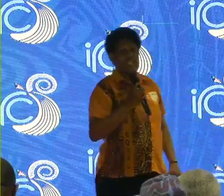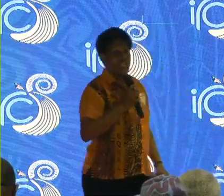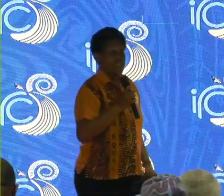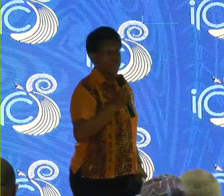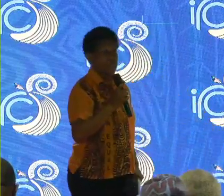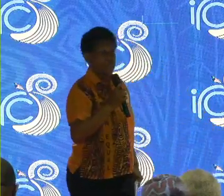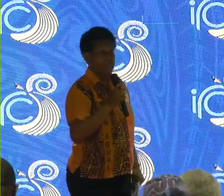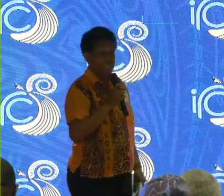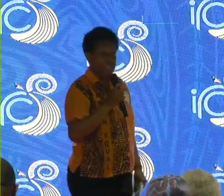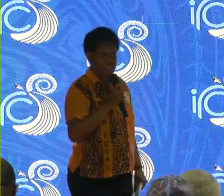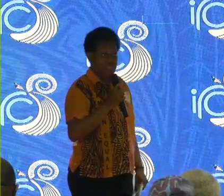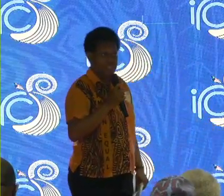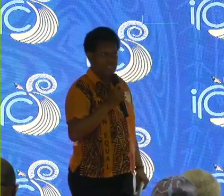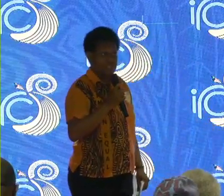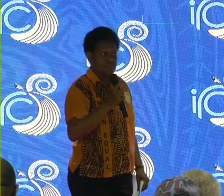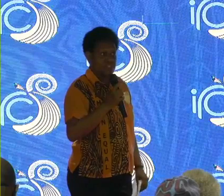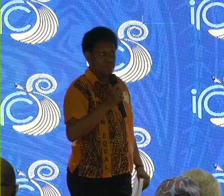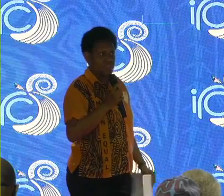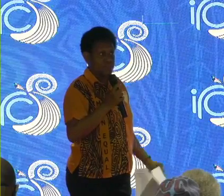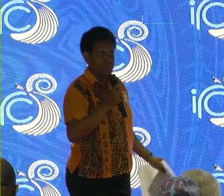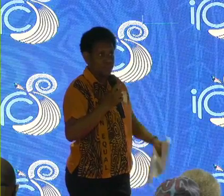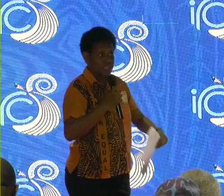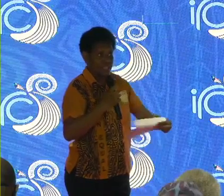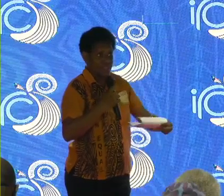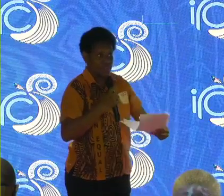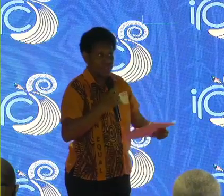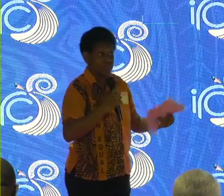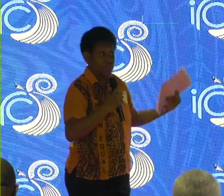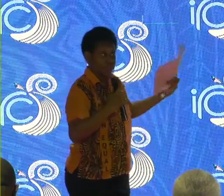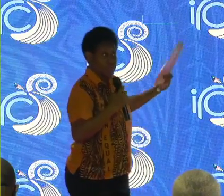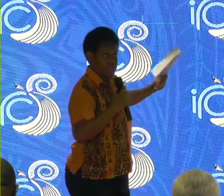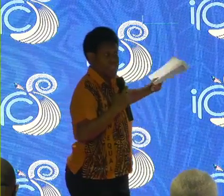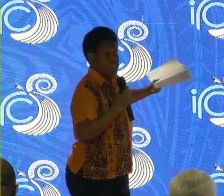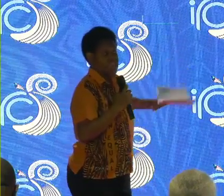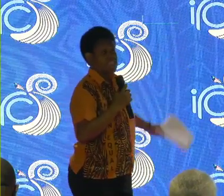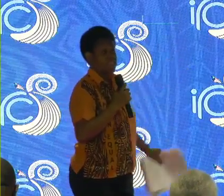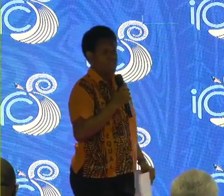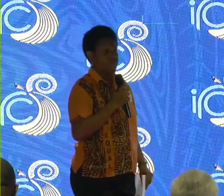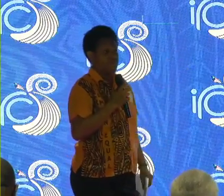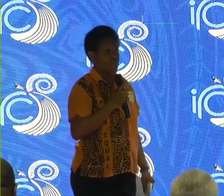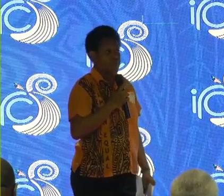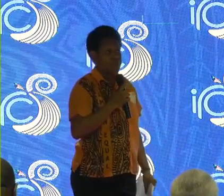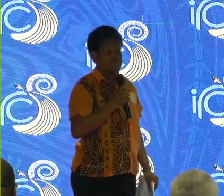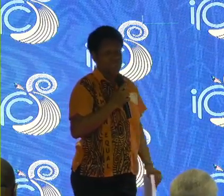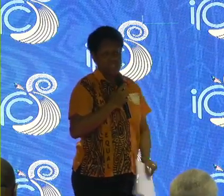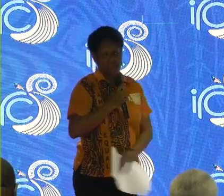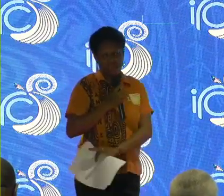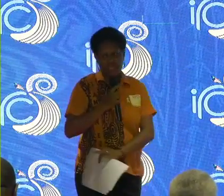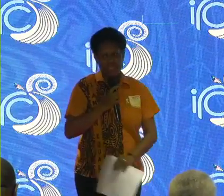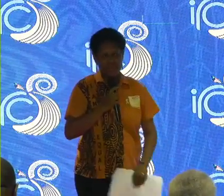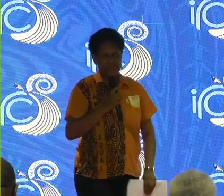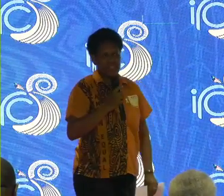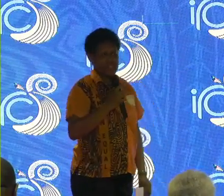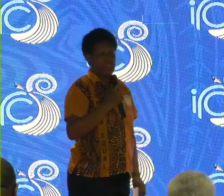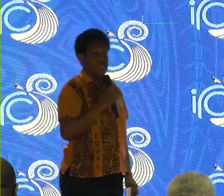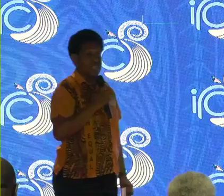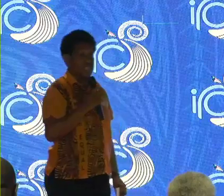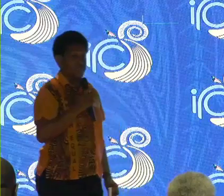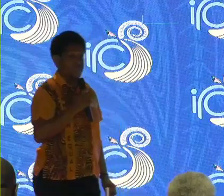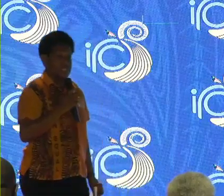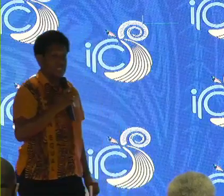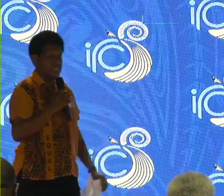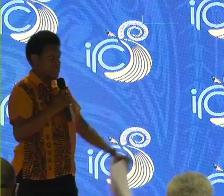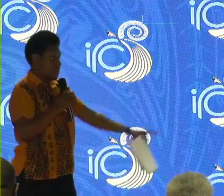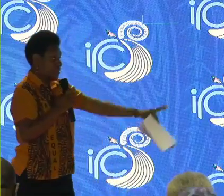especially. With MyIRC, as much as possible, we'd like you to know about this platform, and we can summarize